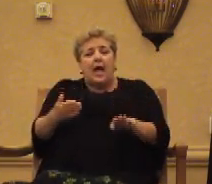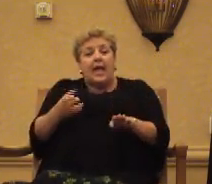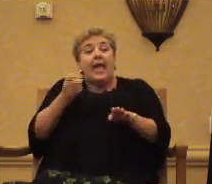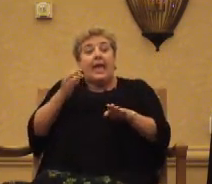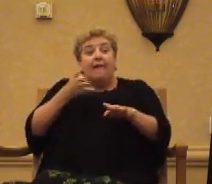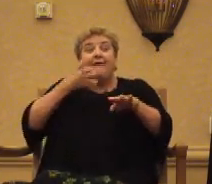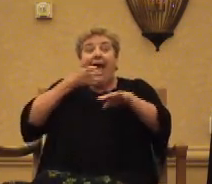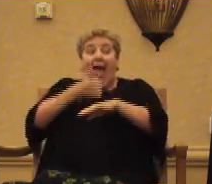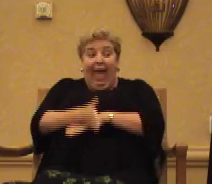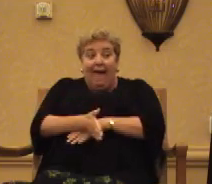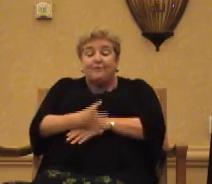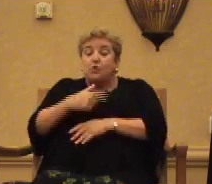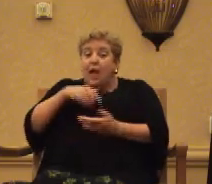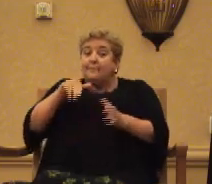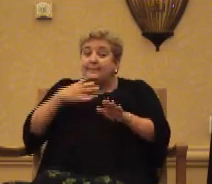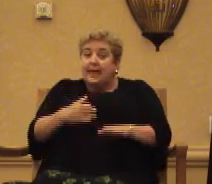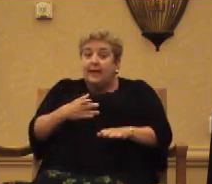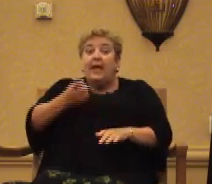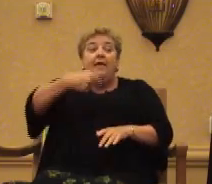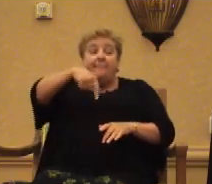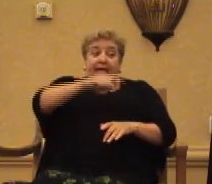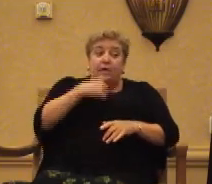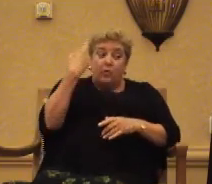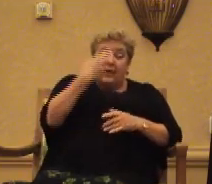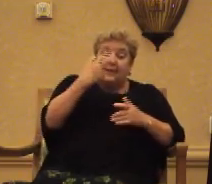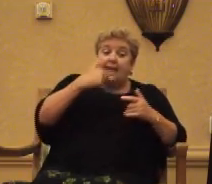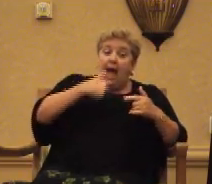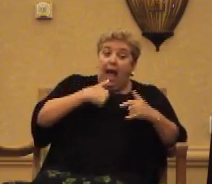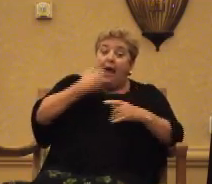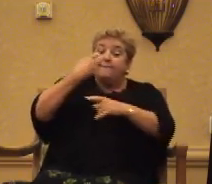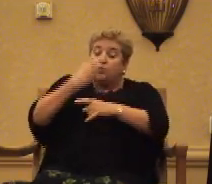how wrong they were about me and I was right. I mean, I've got that kind of ego.